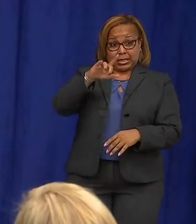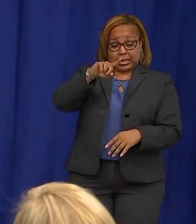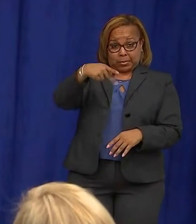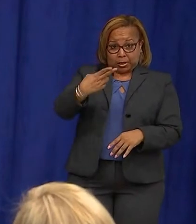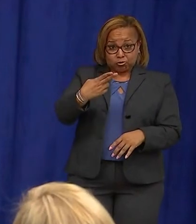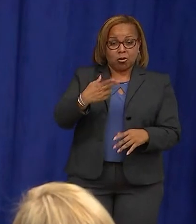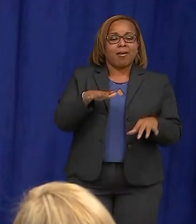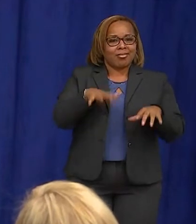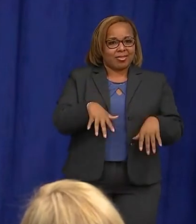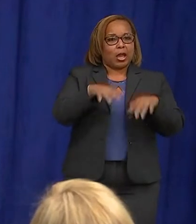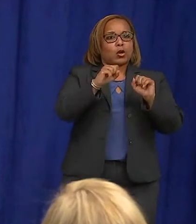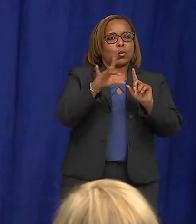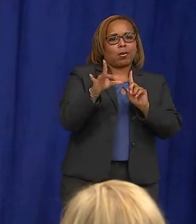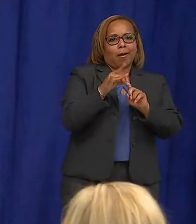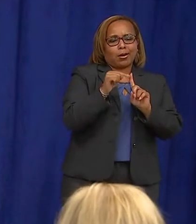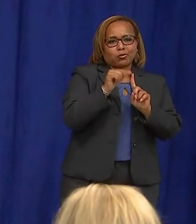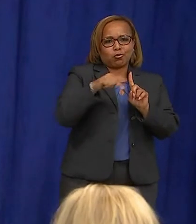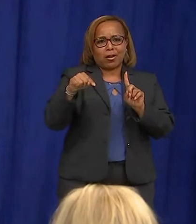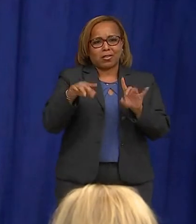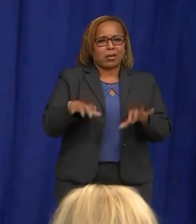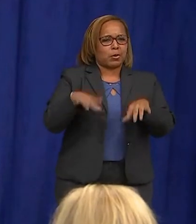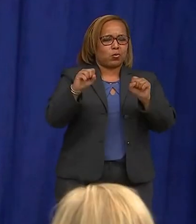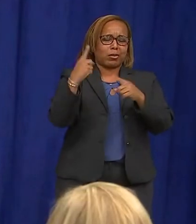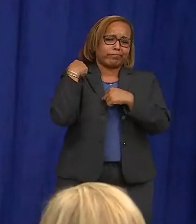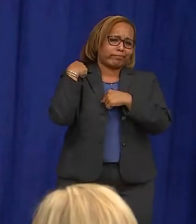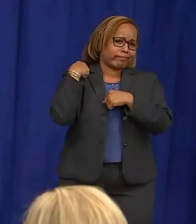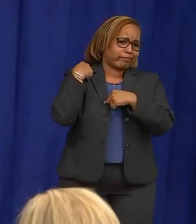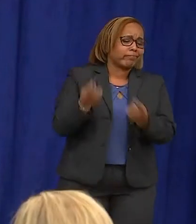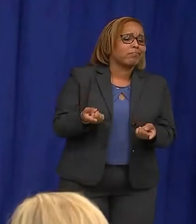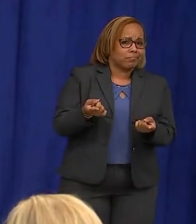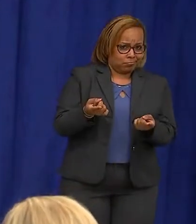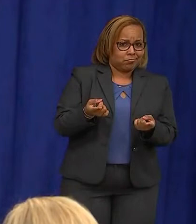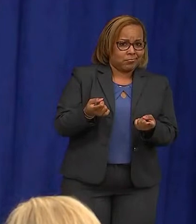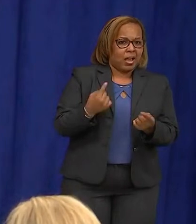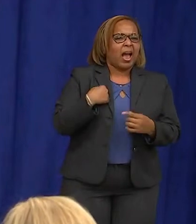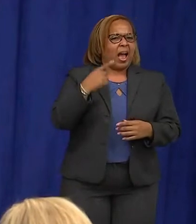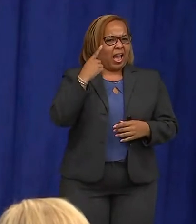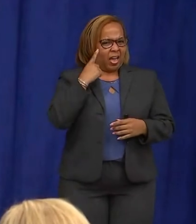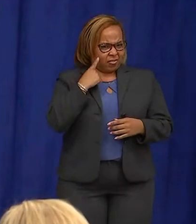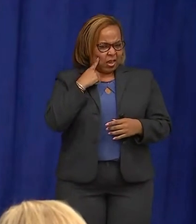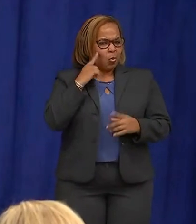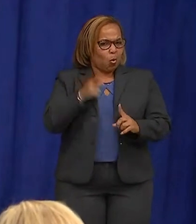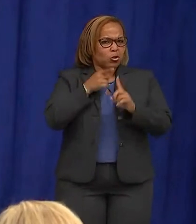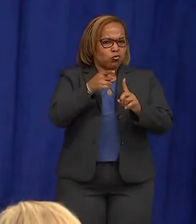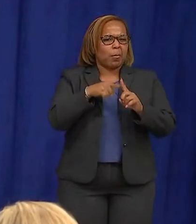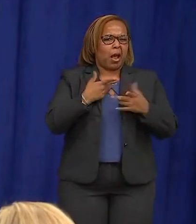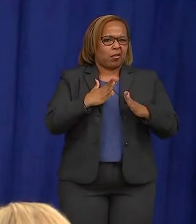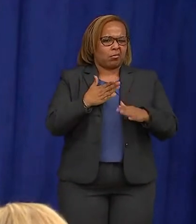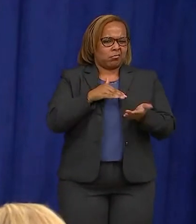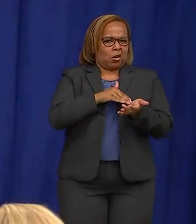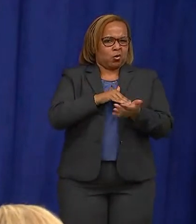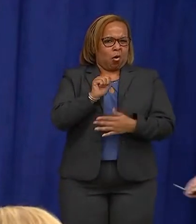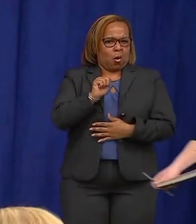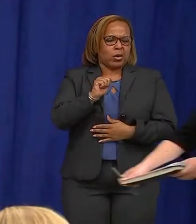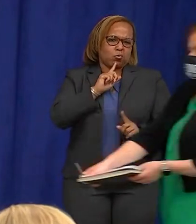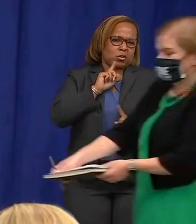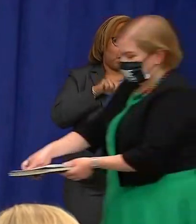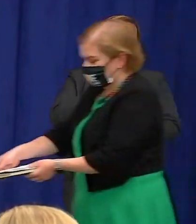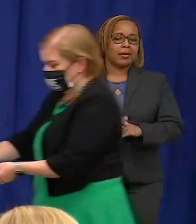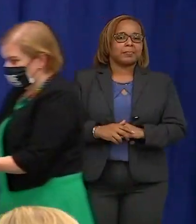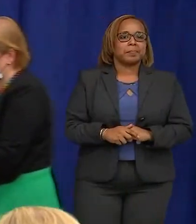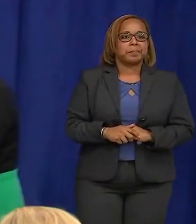does contact tracing. That's their bread and butter. They've been doing that from day one. I think we're on track, but I'll let Dr. Artery respond.